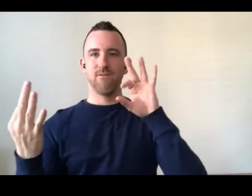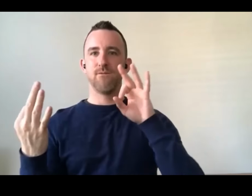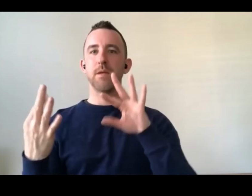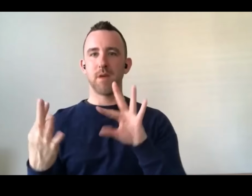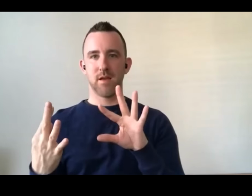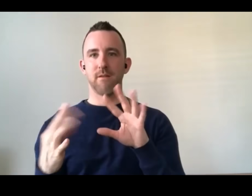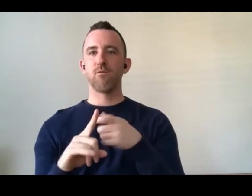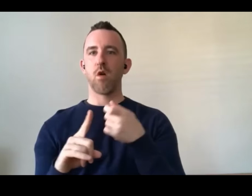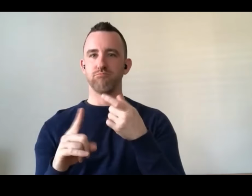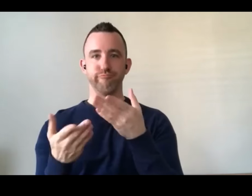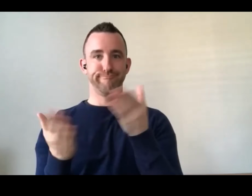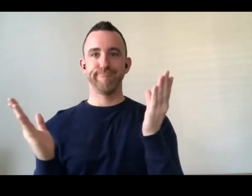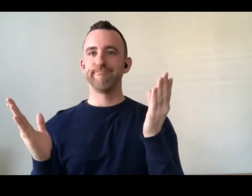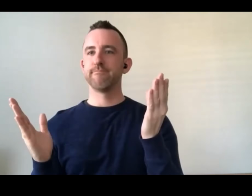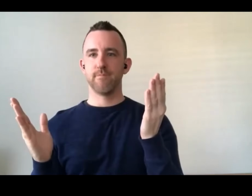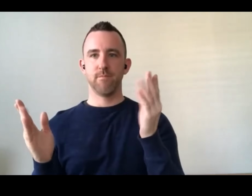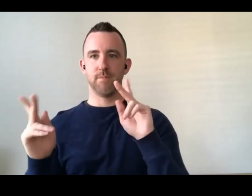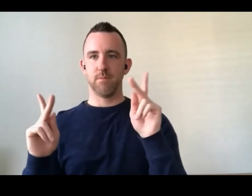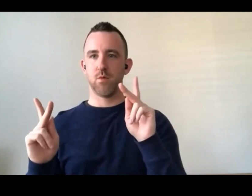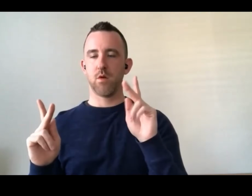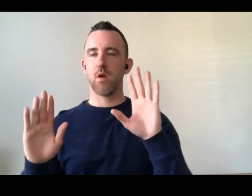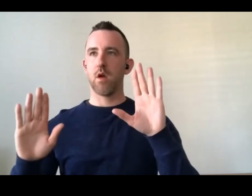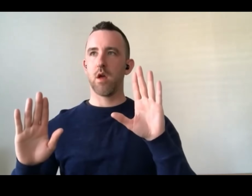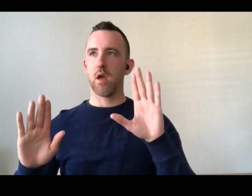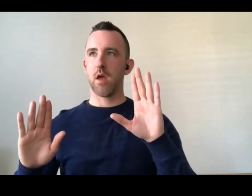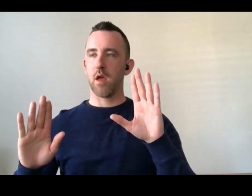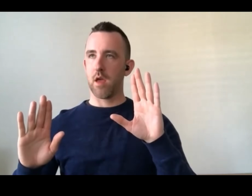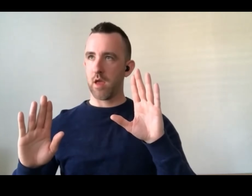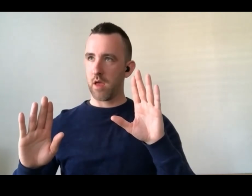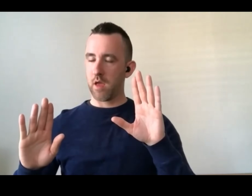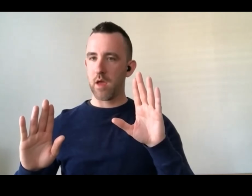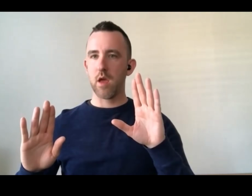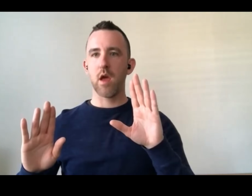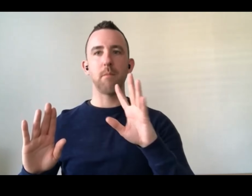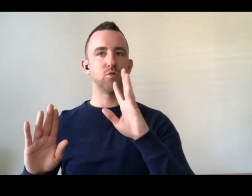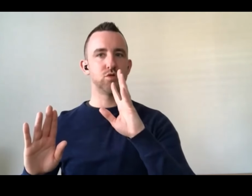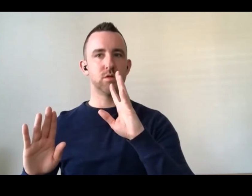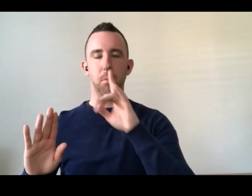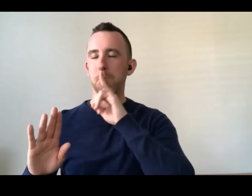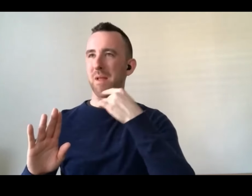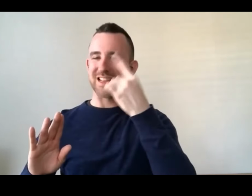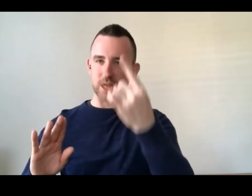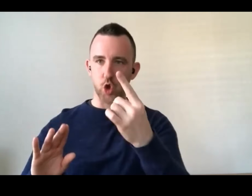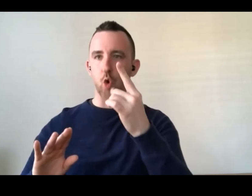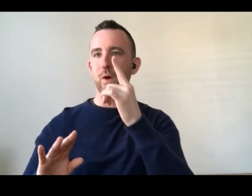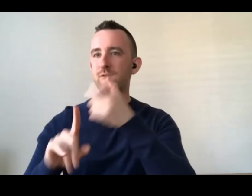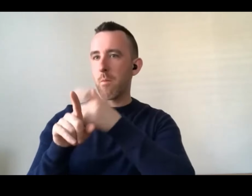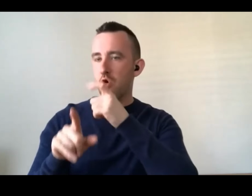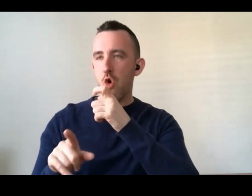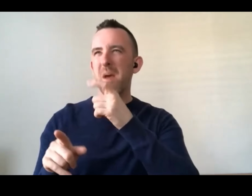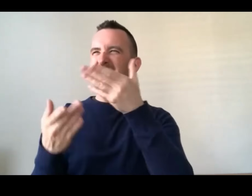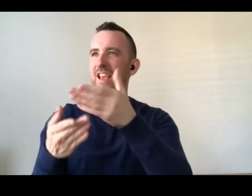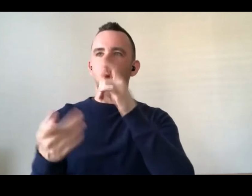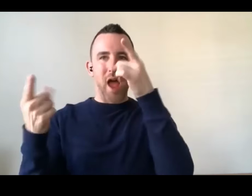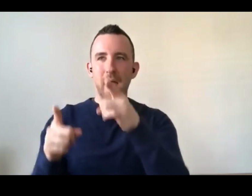that I am under a non-disclosure talking about, where things do not go as they should,